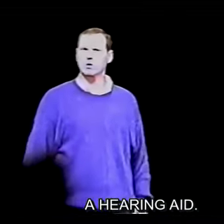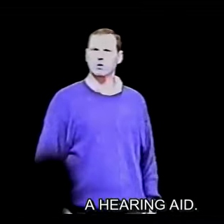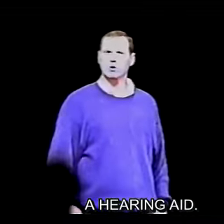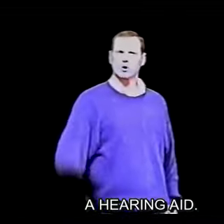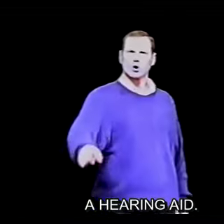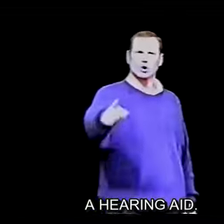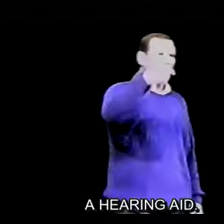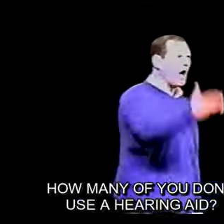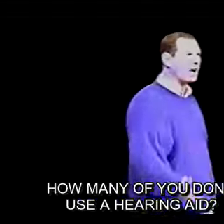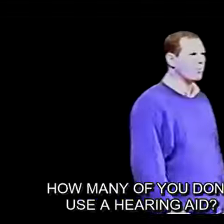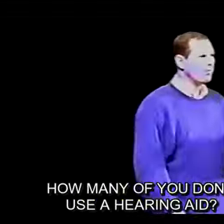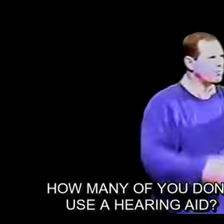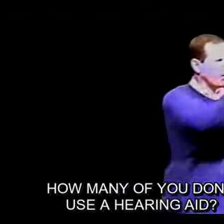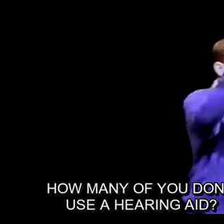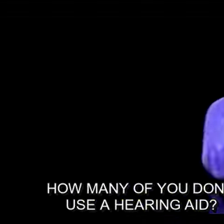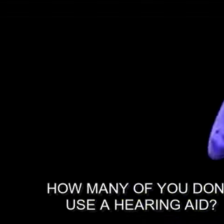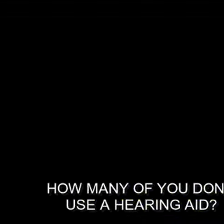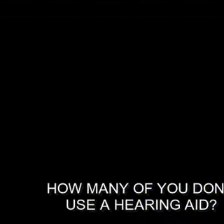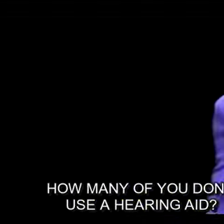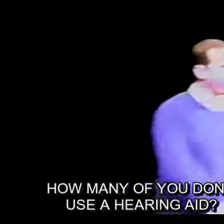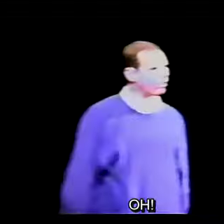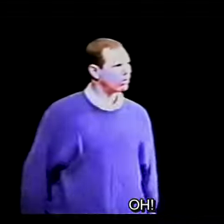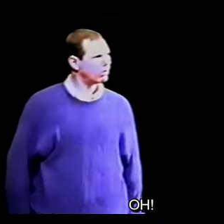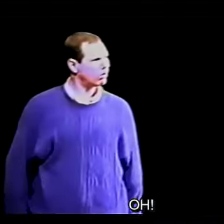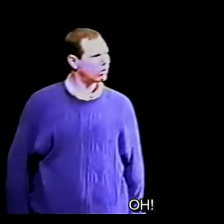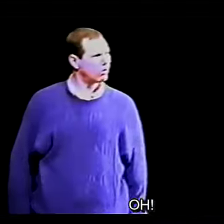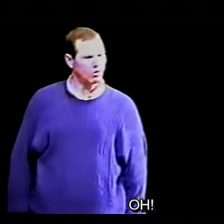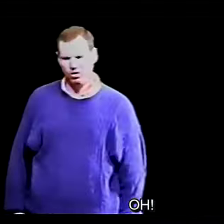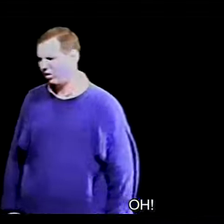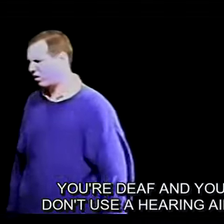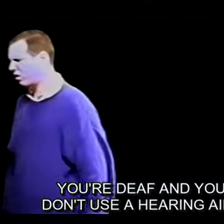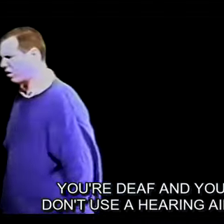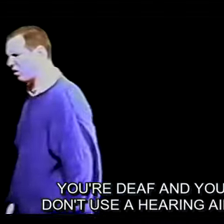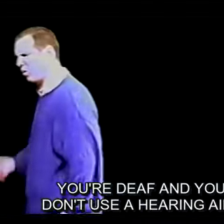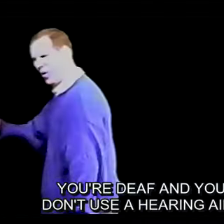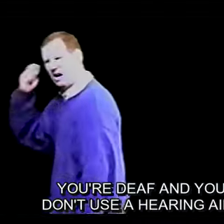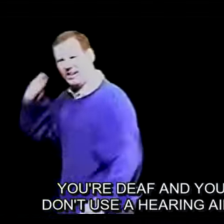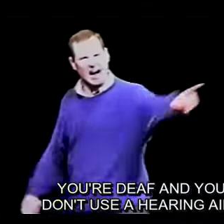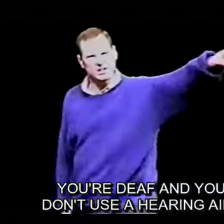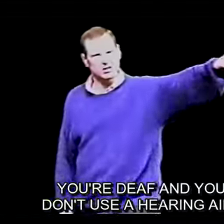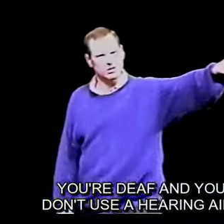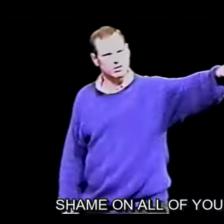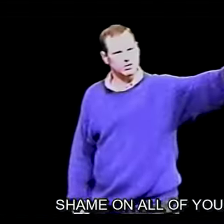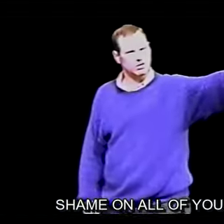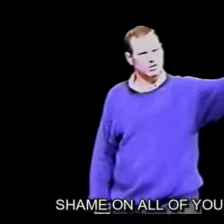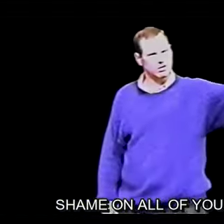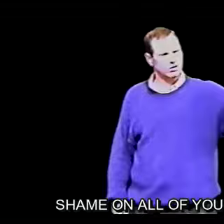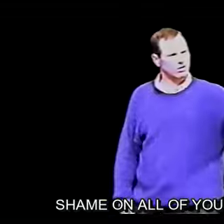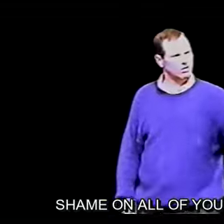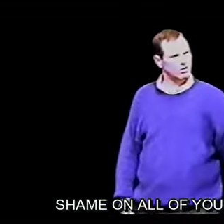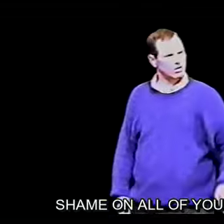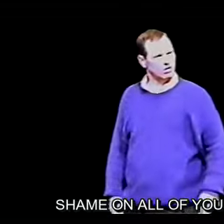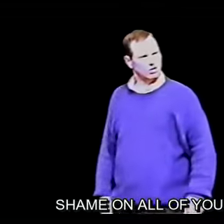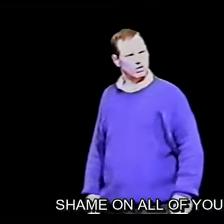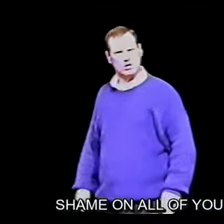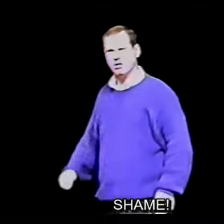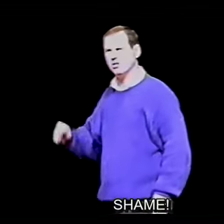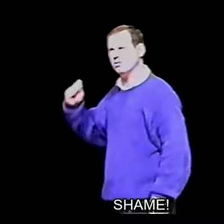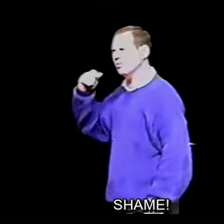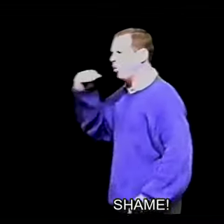a hearing aid? You're deaf and you don't use a hearing aid? Shame on all of you. Shame. Shame on all of